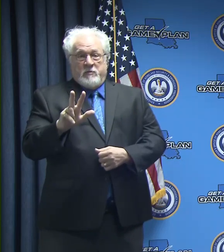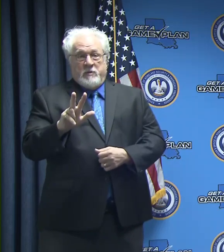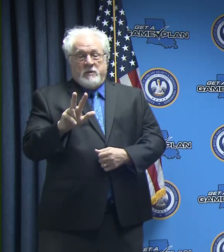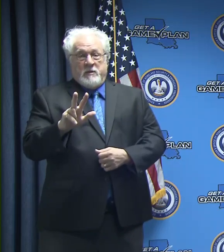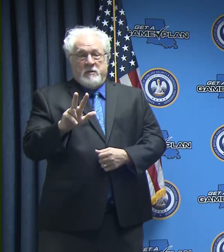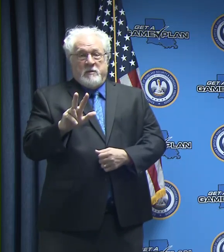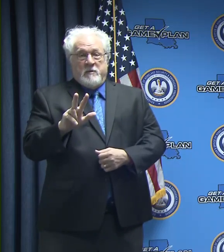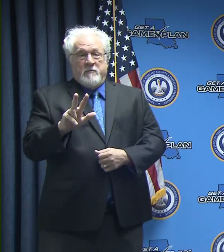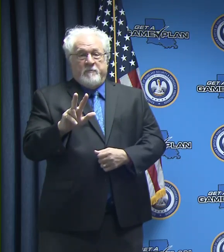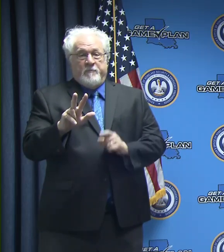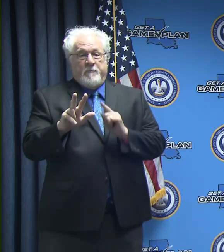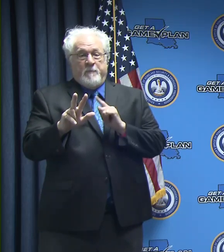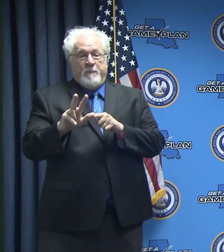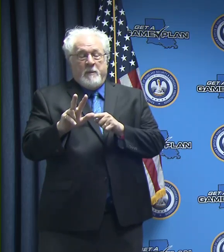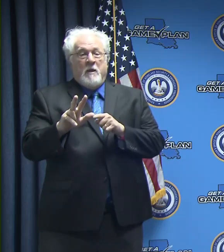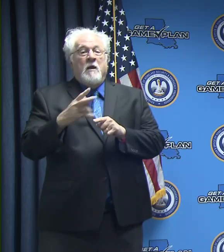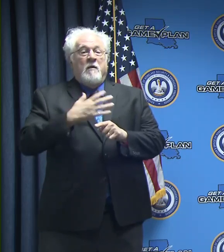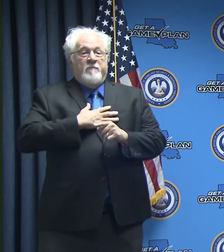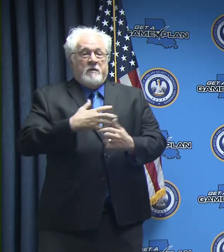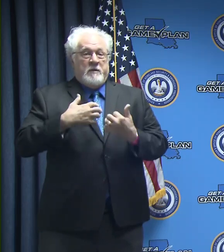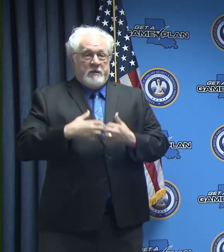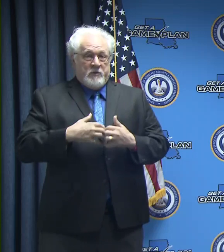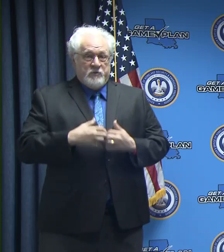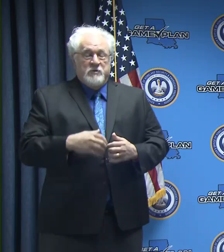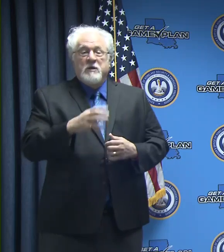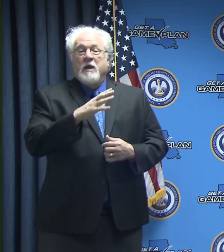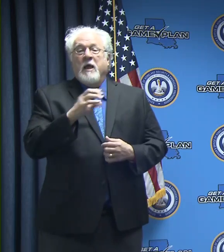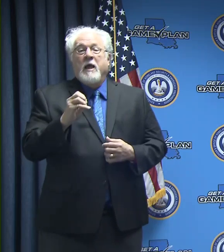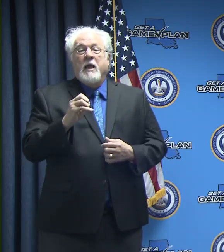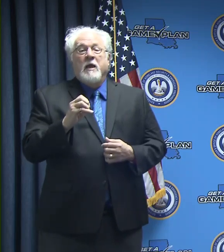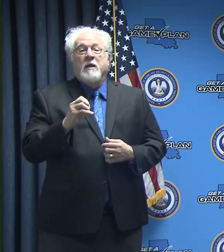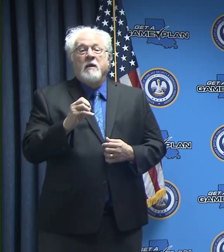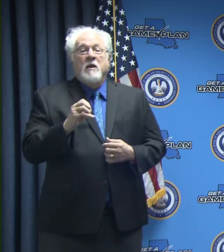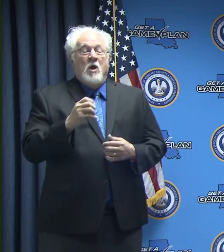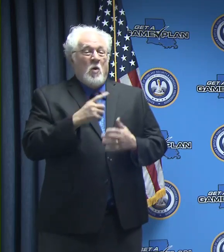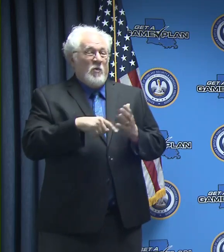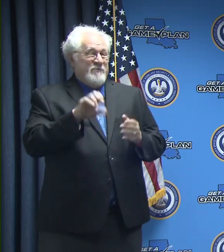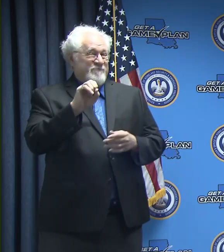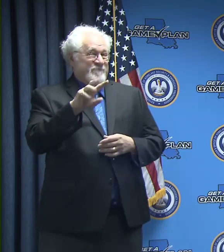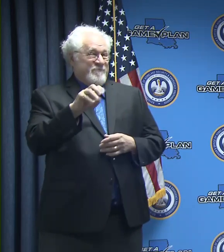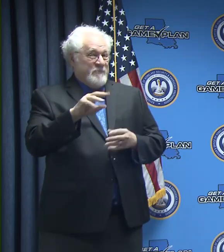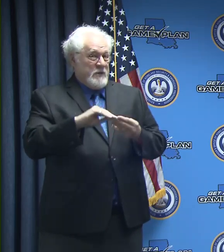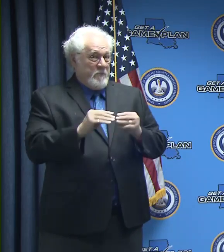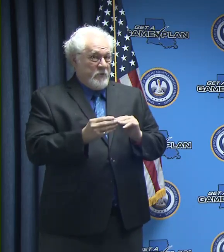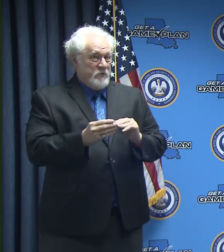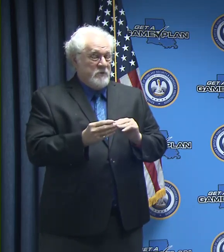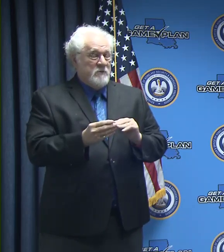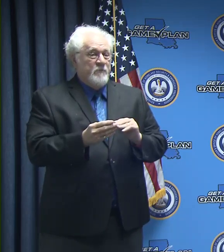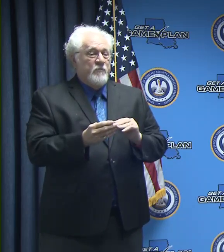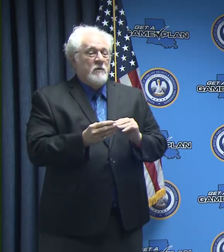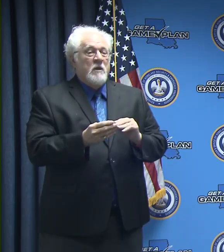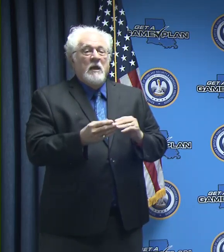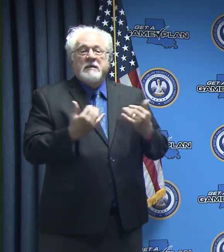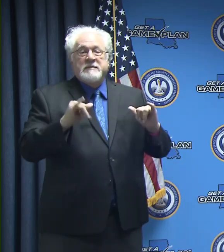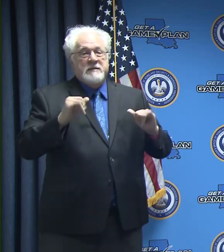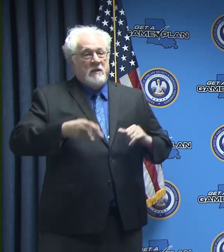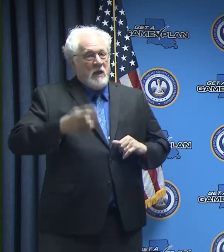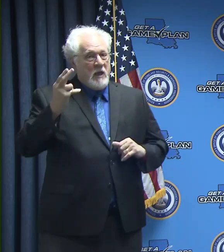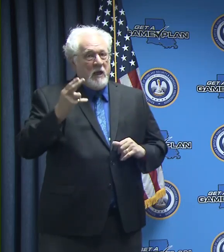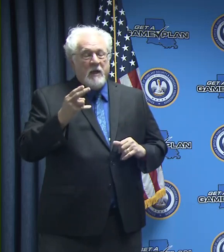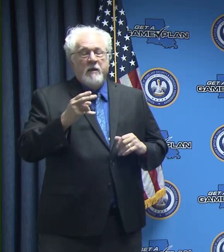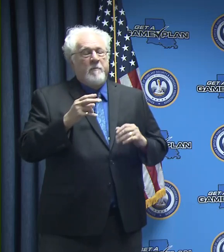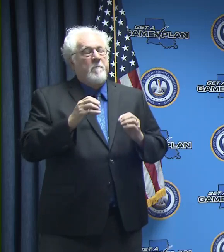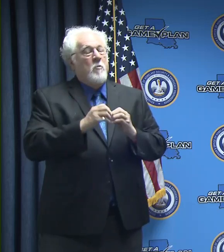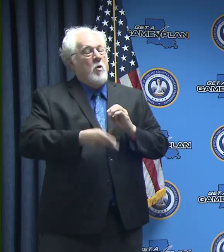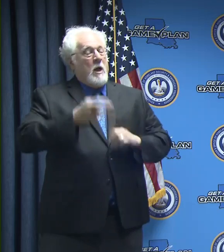563 of them are on ventilators. And while all of the numbers that I just mentioned to you are still high, and they're higher than